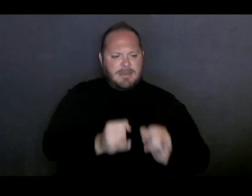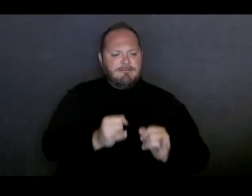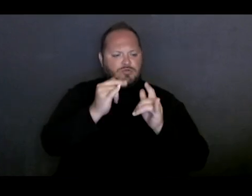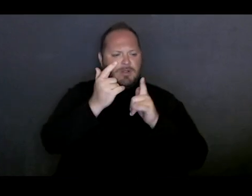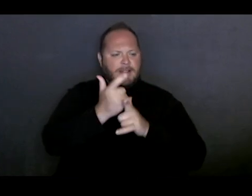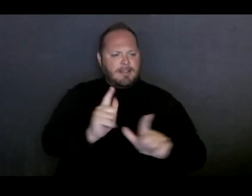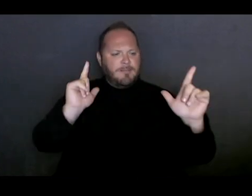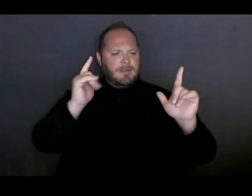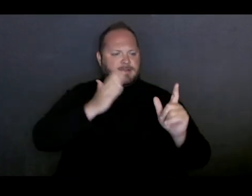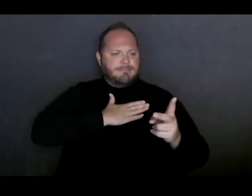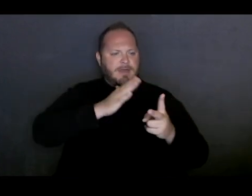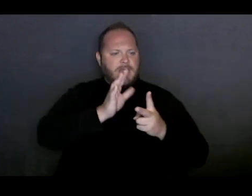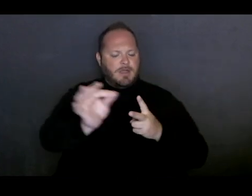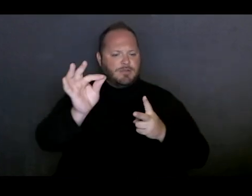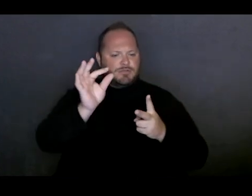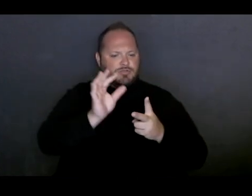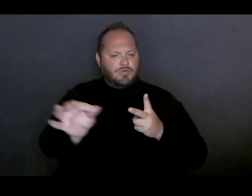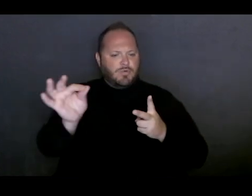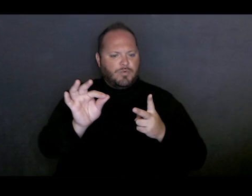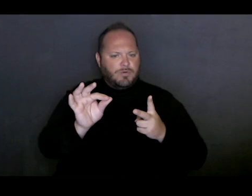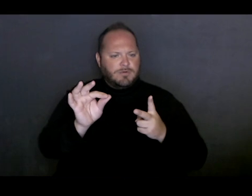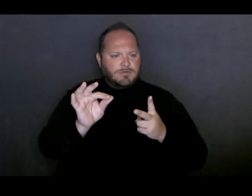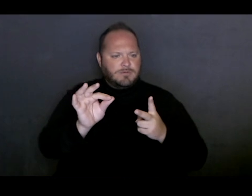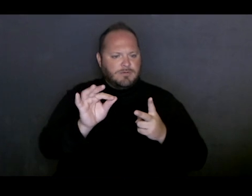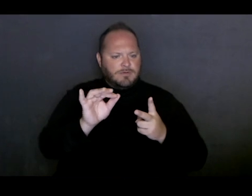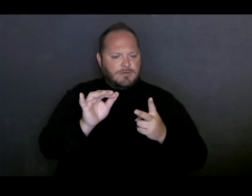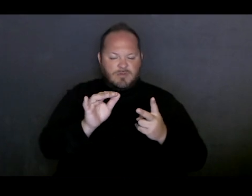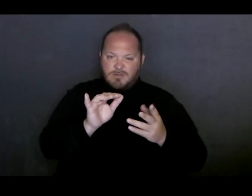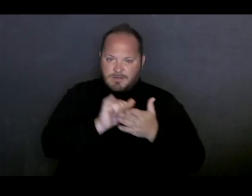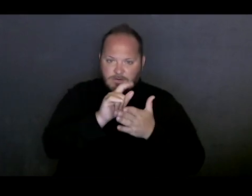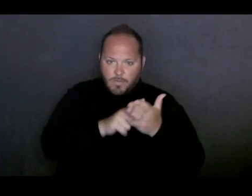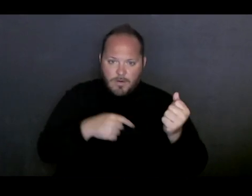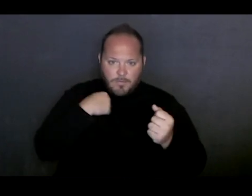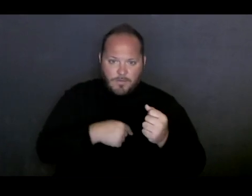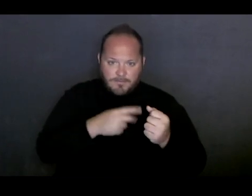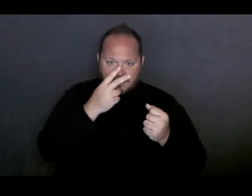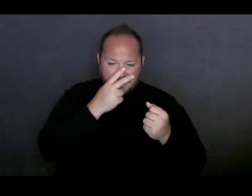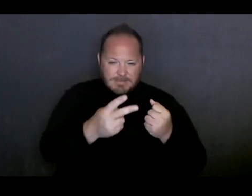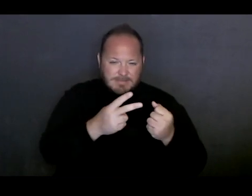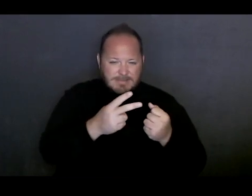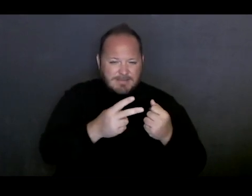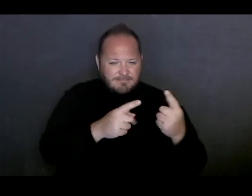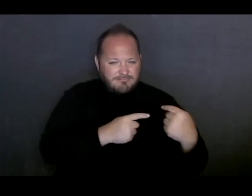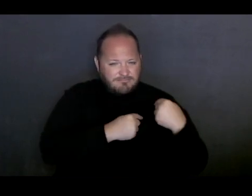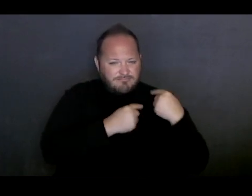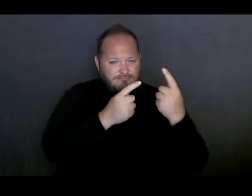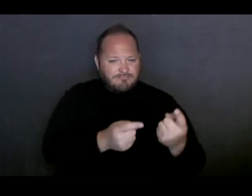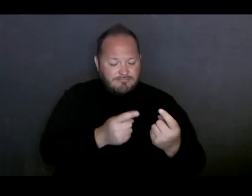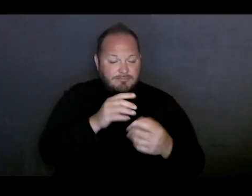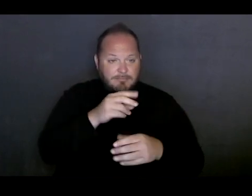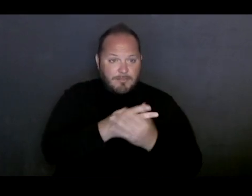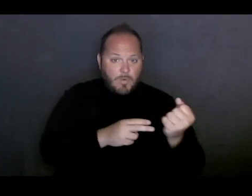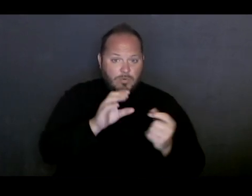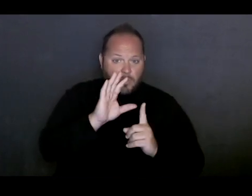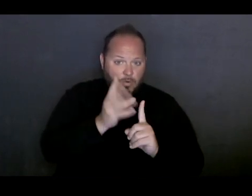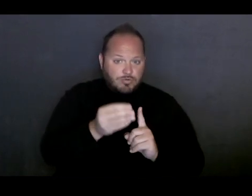which has we've seen I think in the culture and by extension in the media, to more